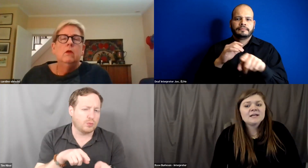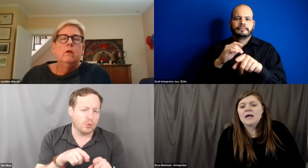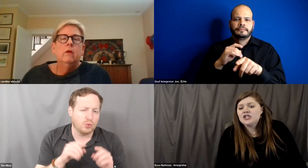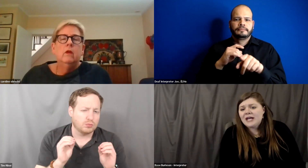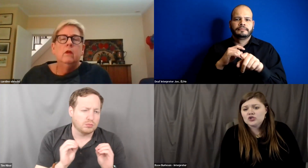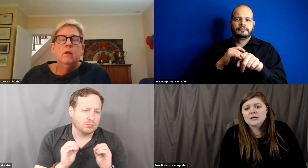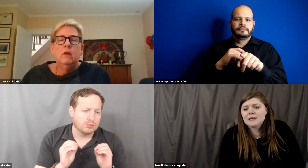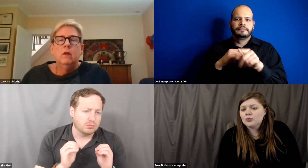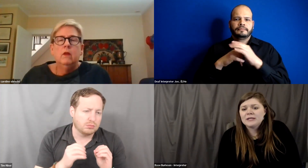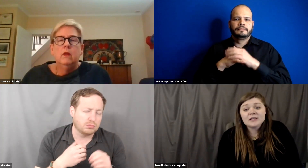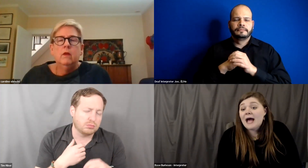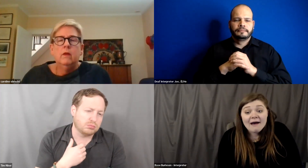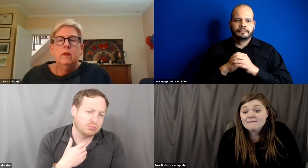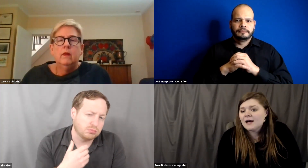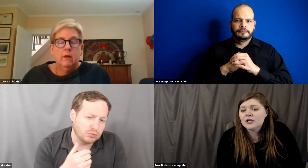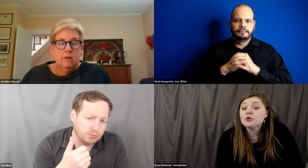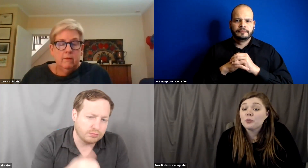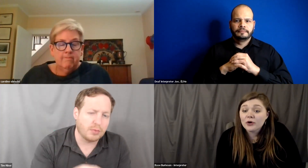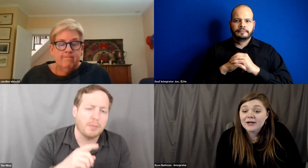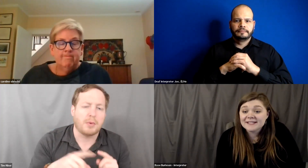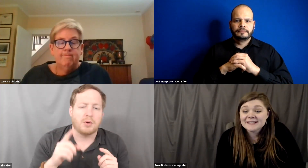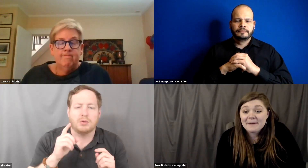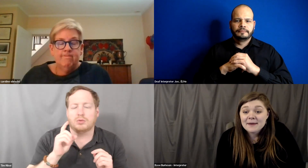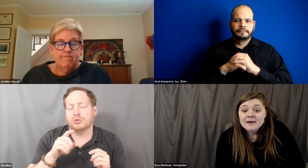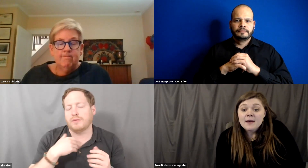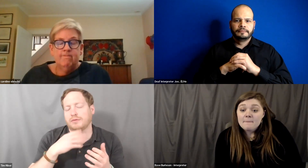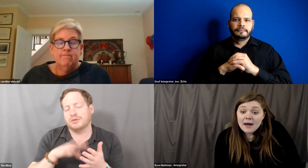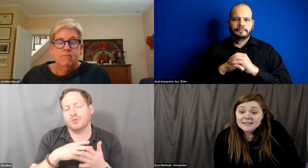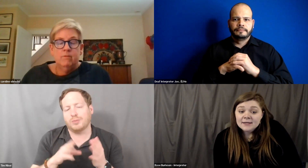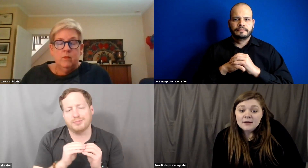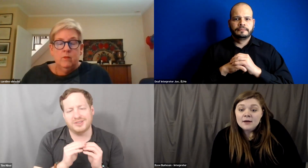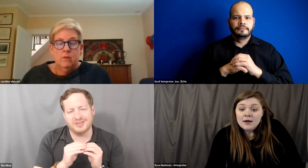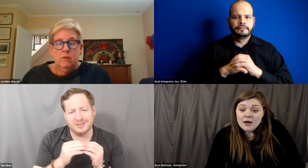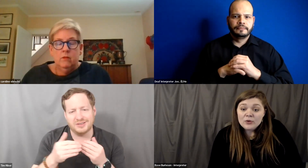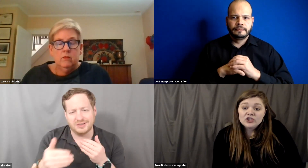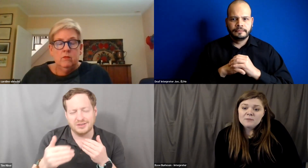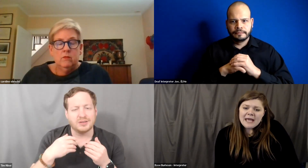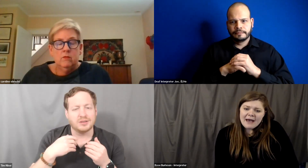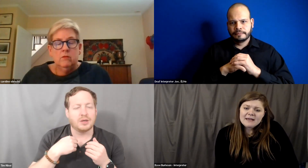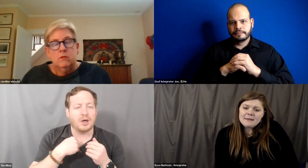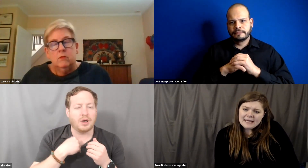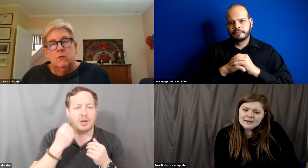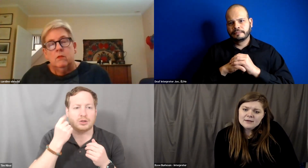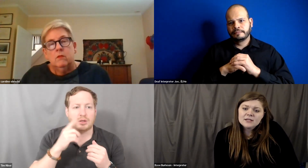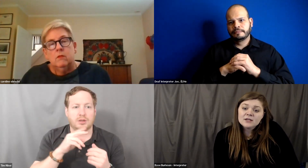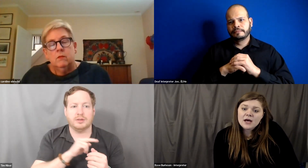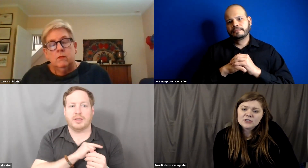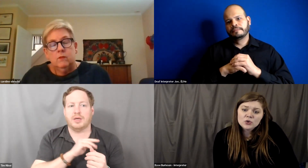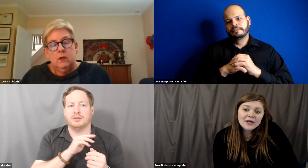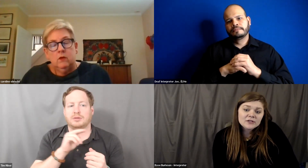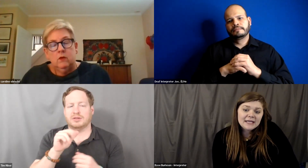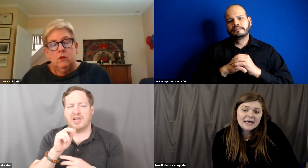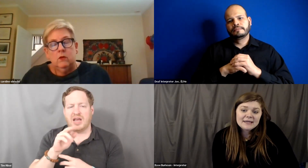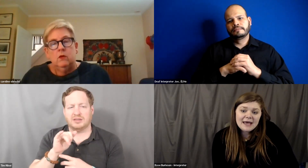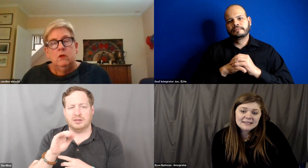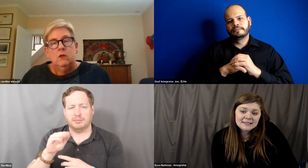Yes, the Educational Committee really does not have a new report at this time, but we should be having a meeting soon.